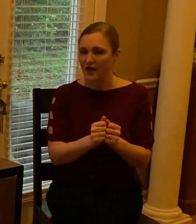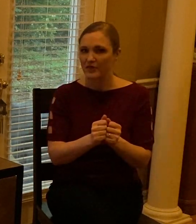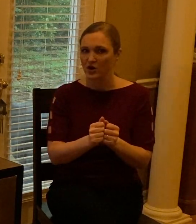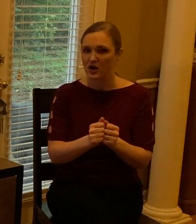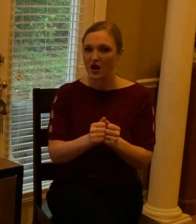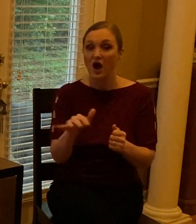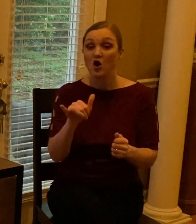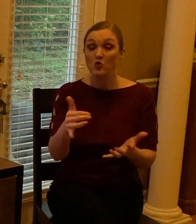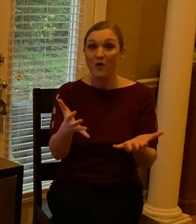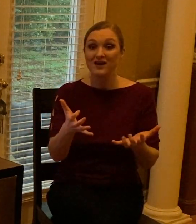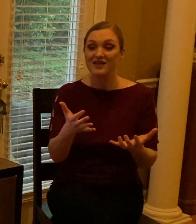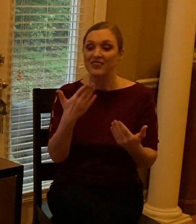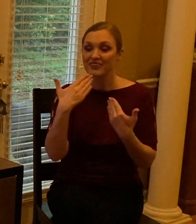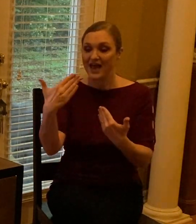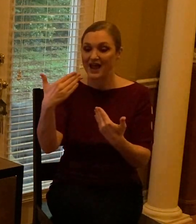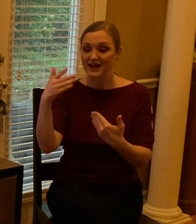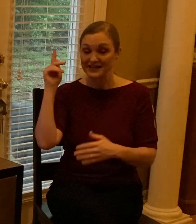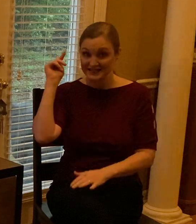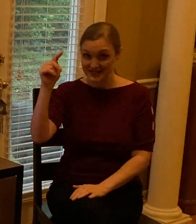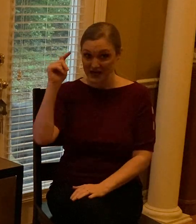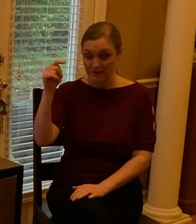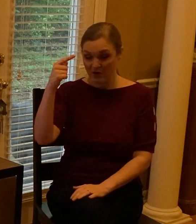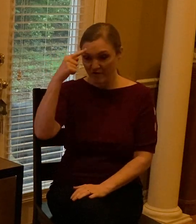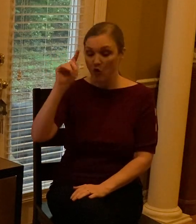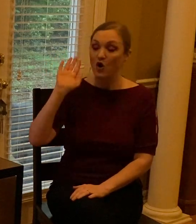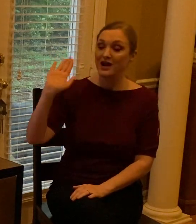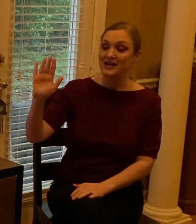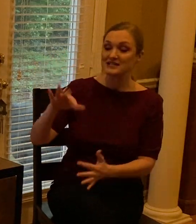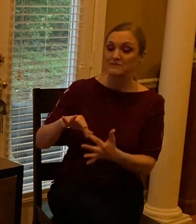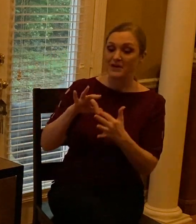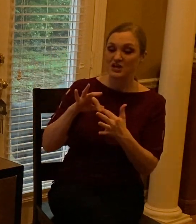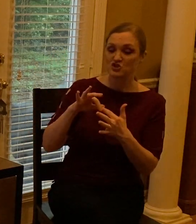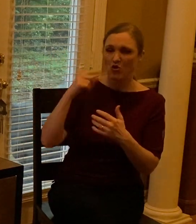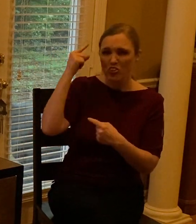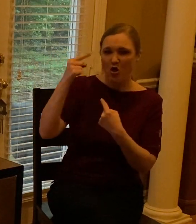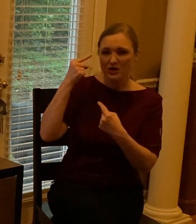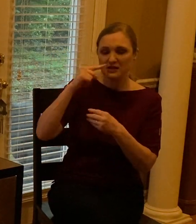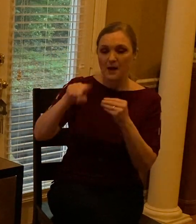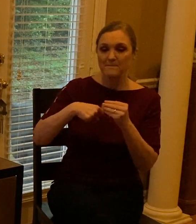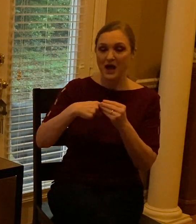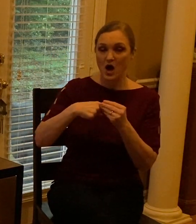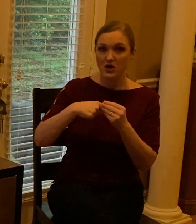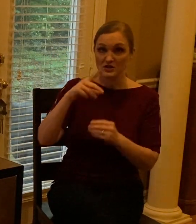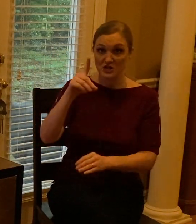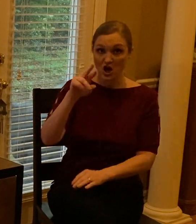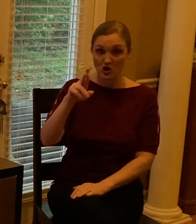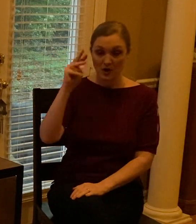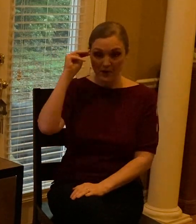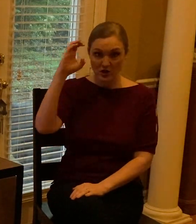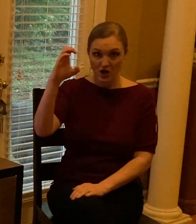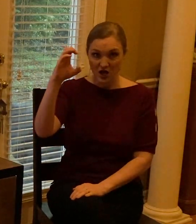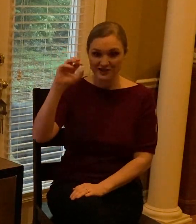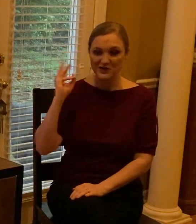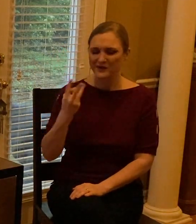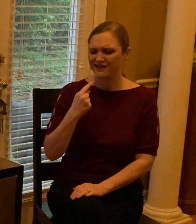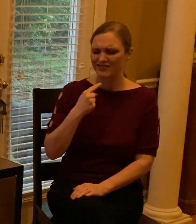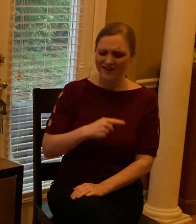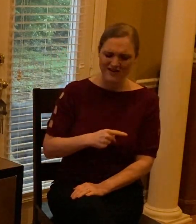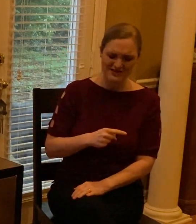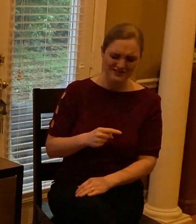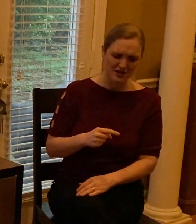thank Tim for his special thoughts about Dr. Conley. We not only lost a great